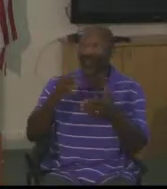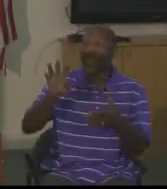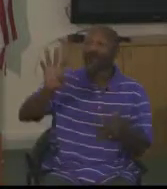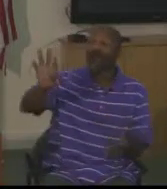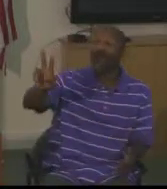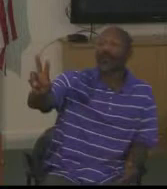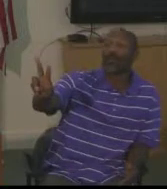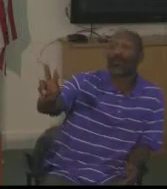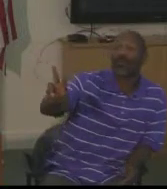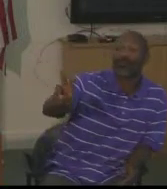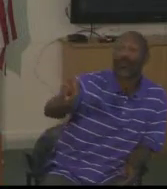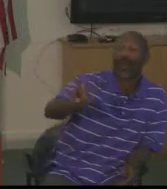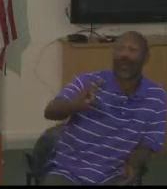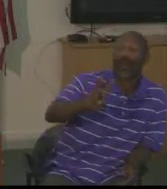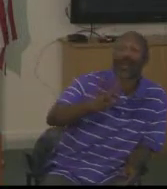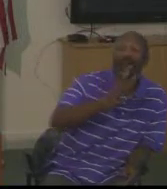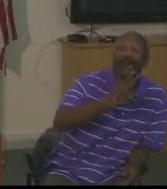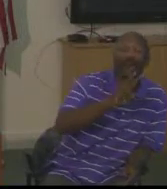42.